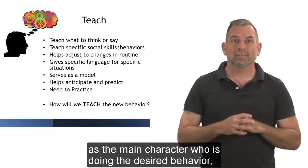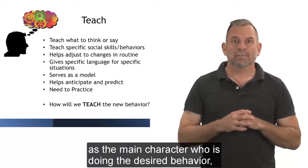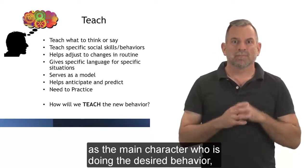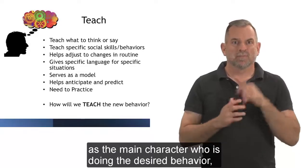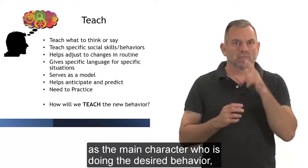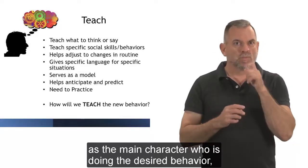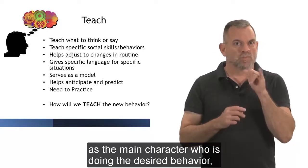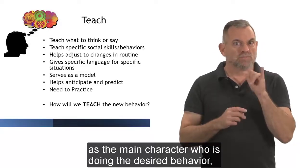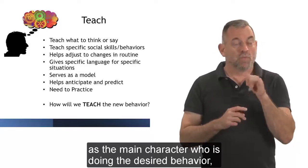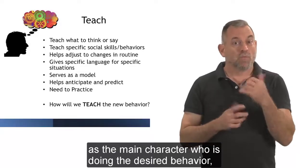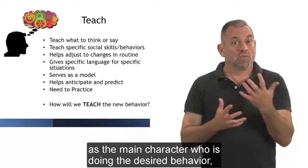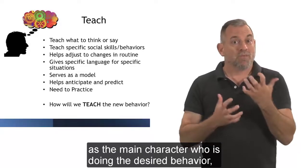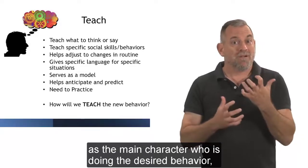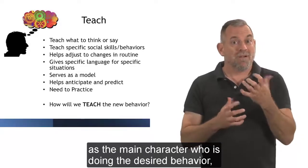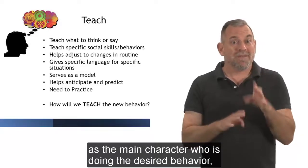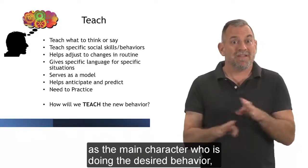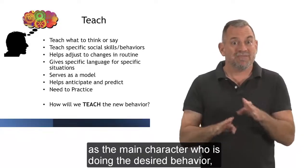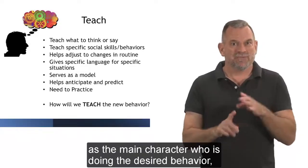is doing the desired behavior.